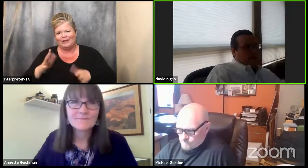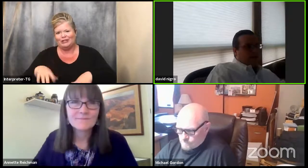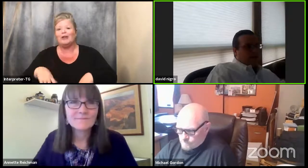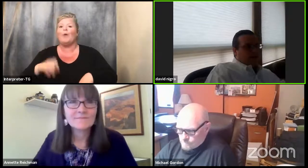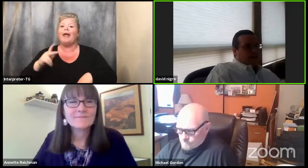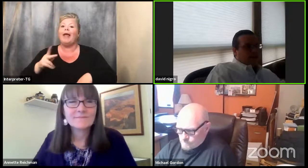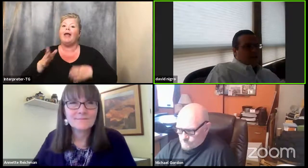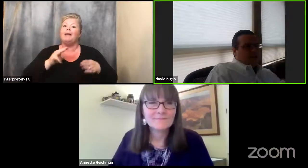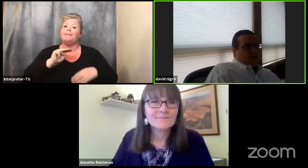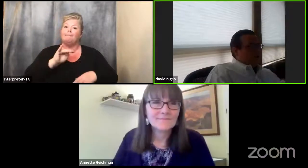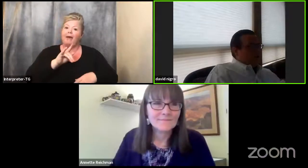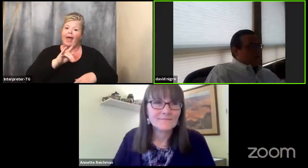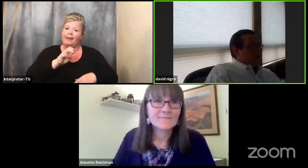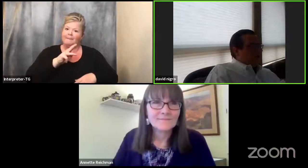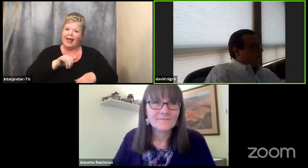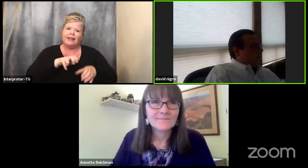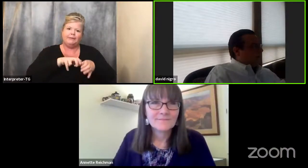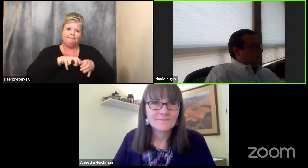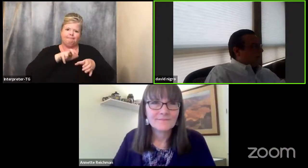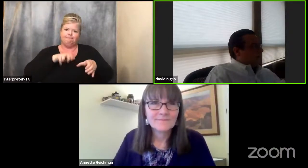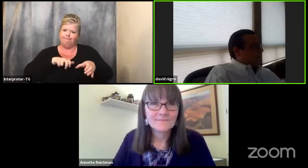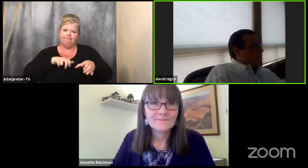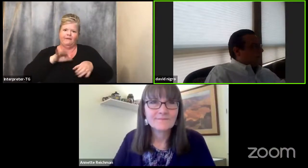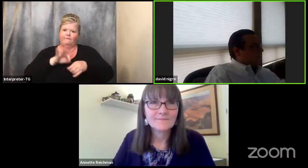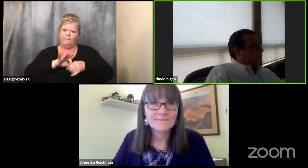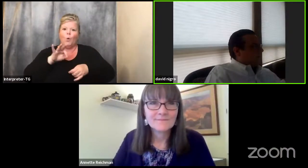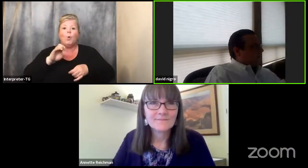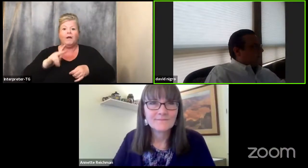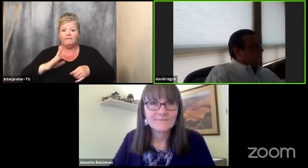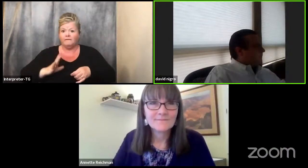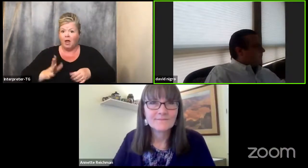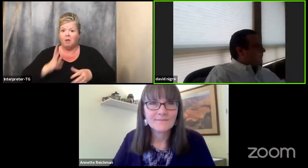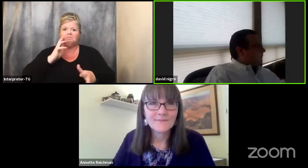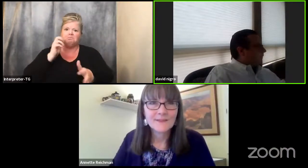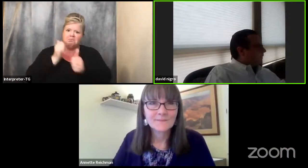himself, so the motion carries.